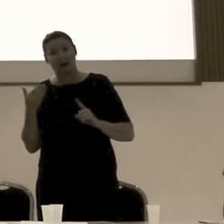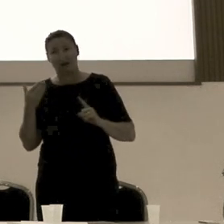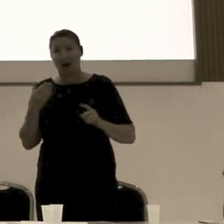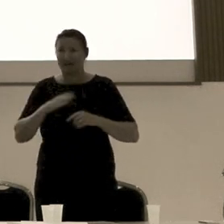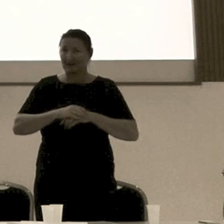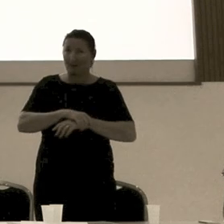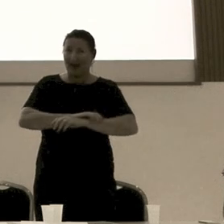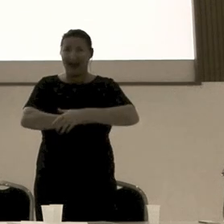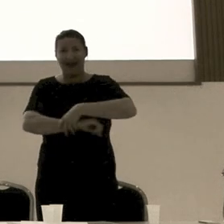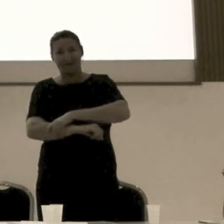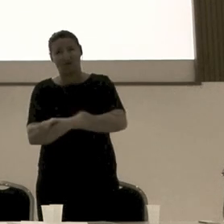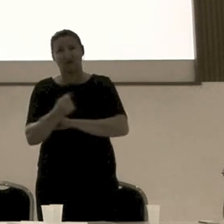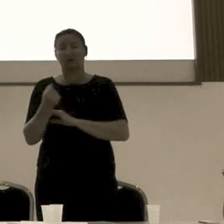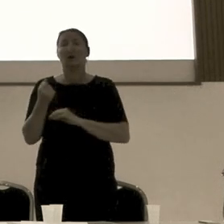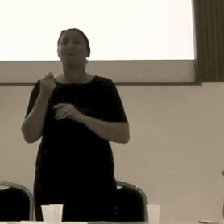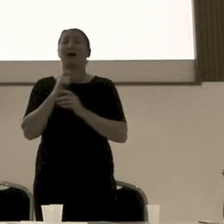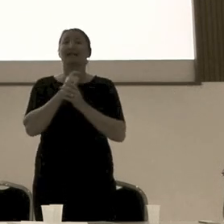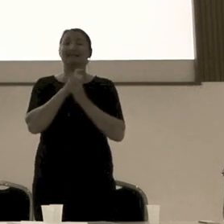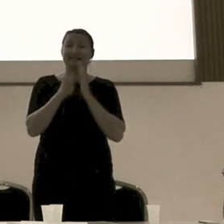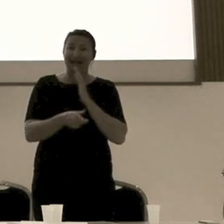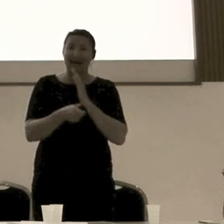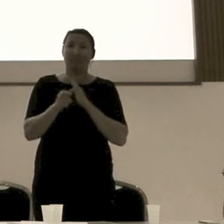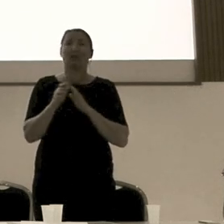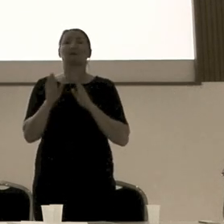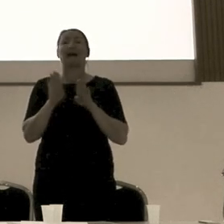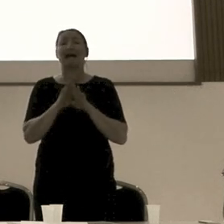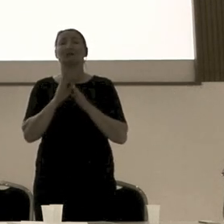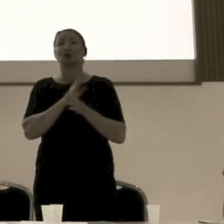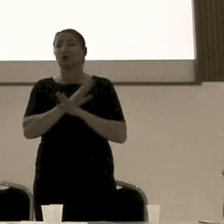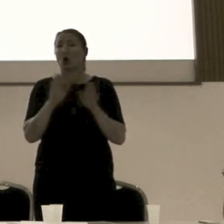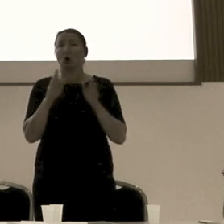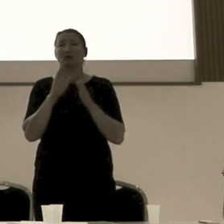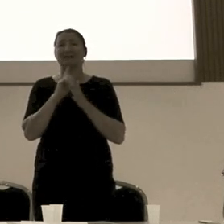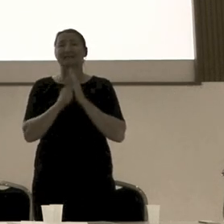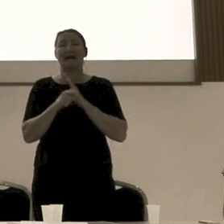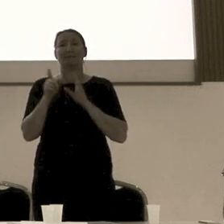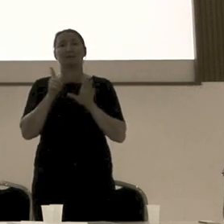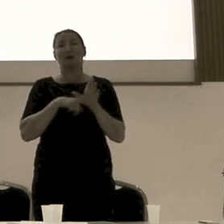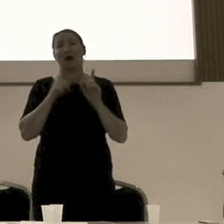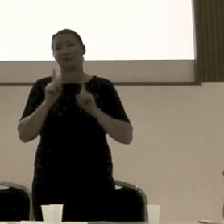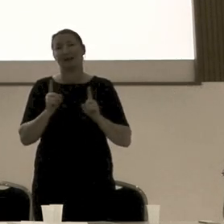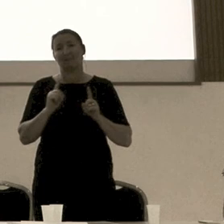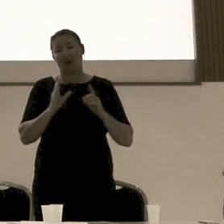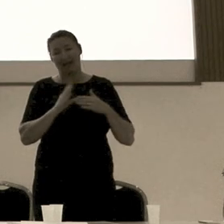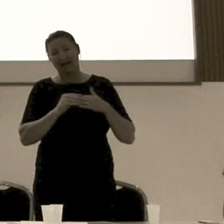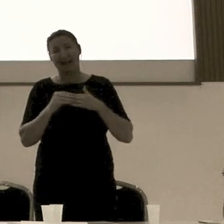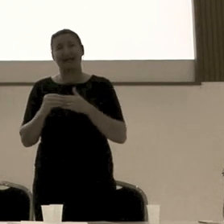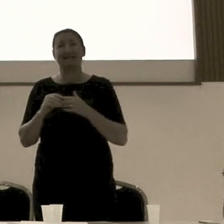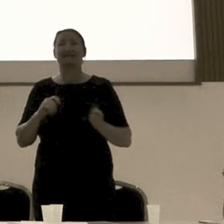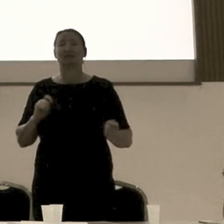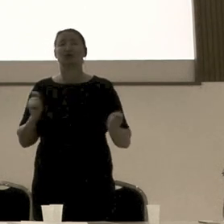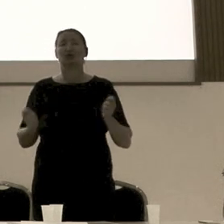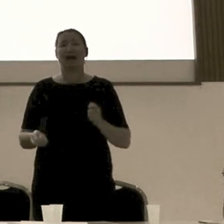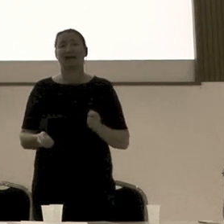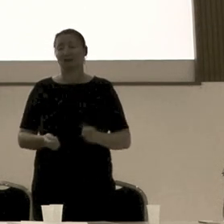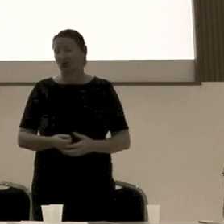efforts by disabled and non-disabled young people in leading disability change.